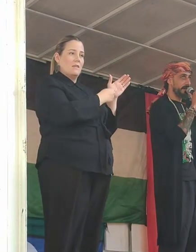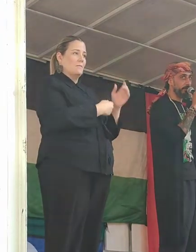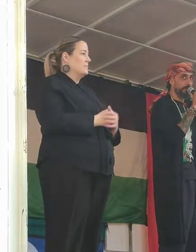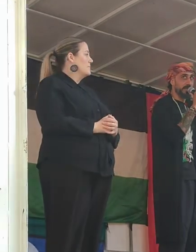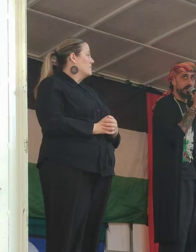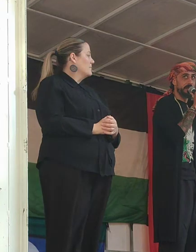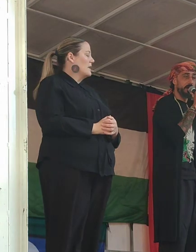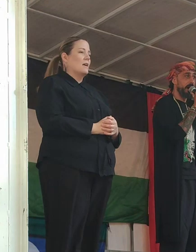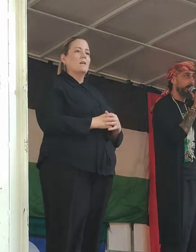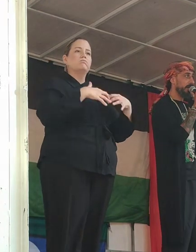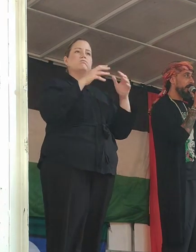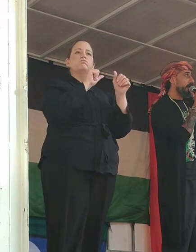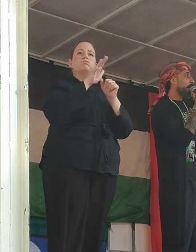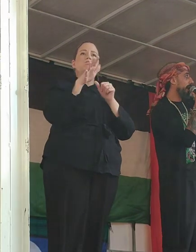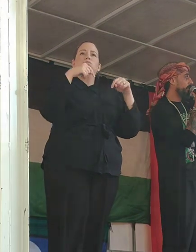fantastic movement here in Nam.